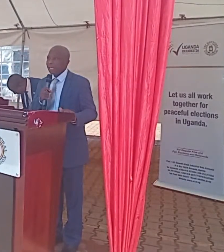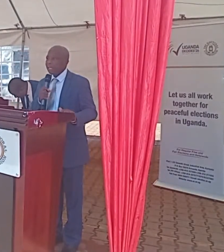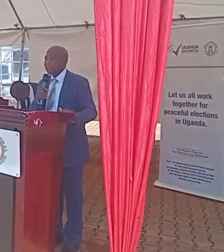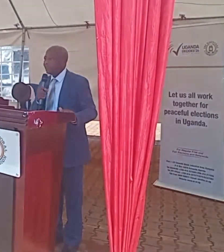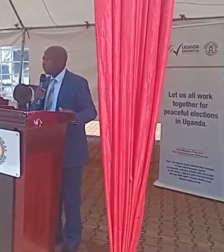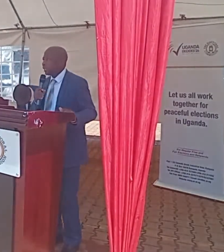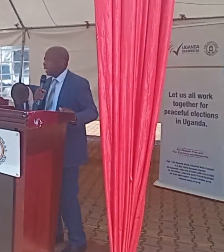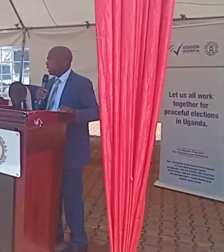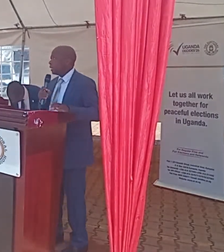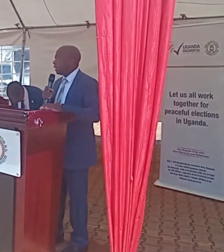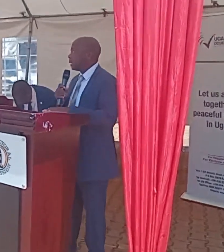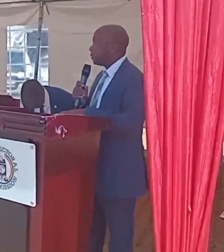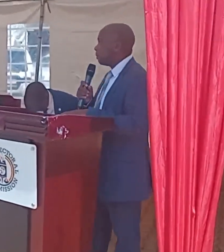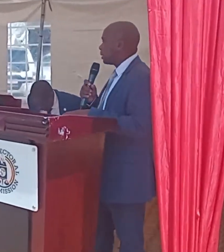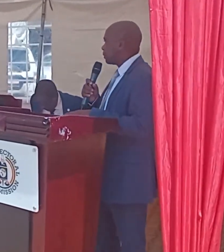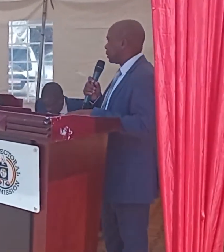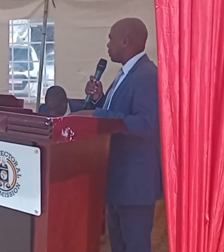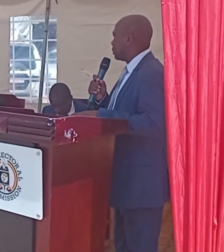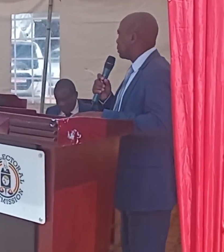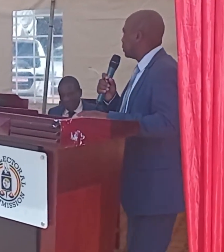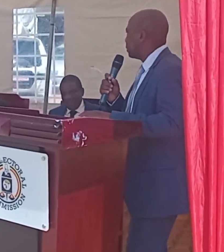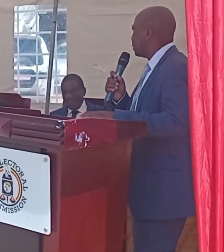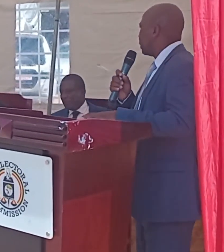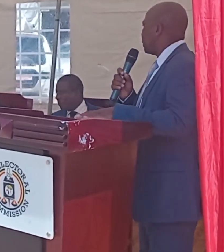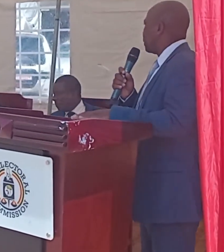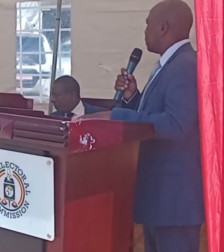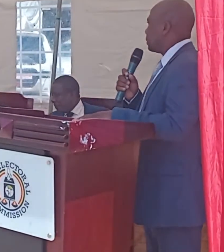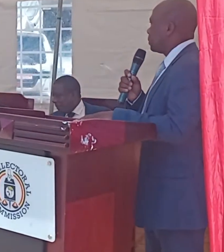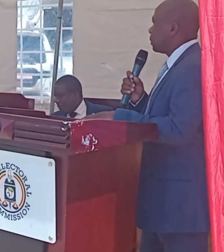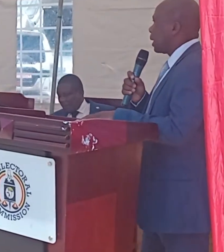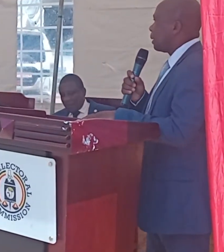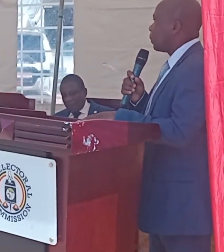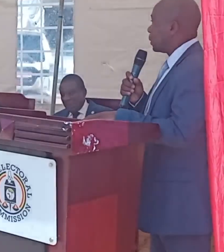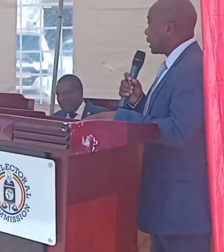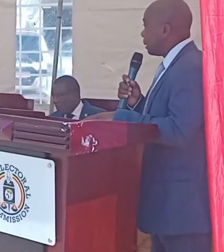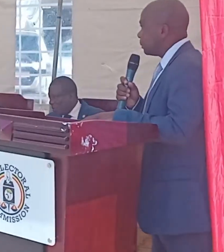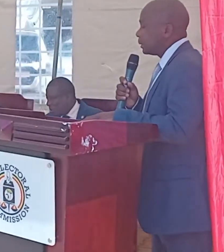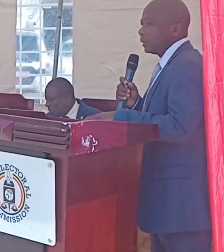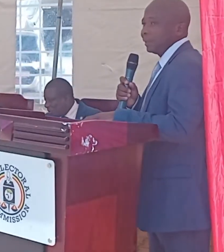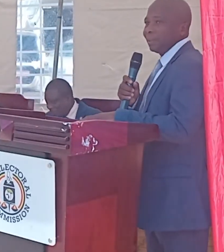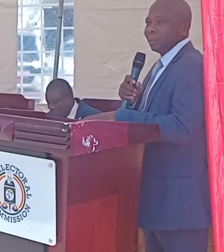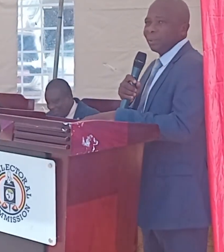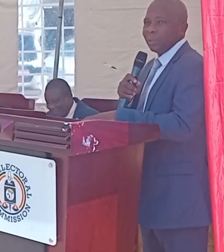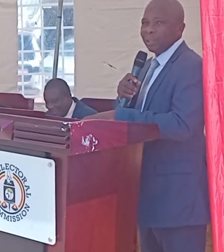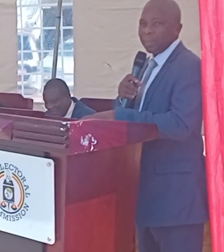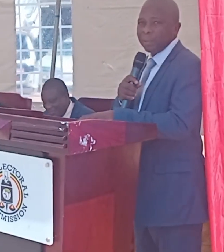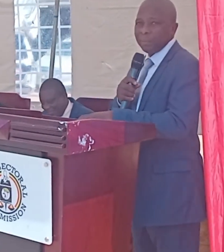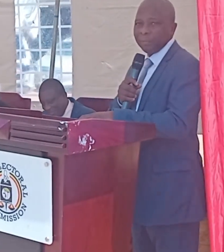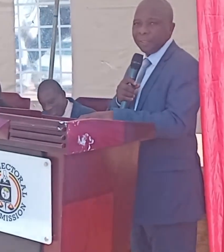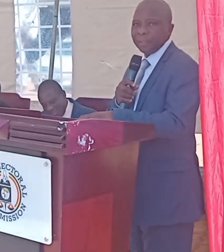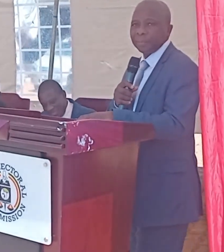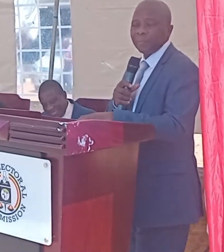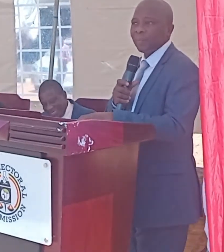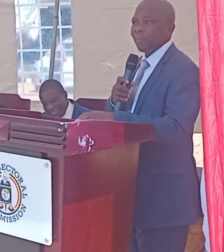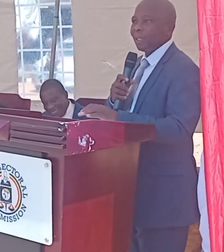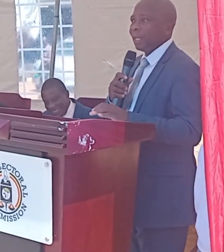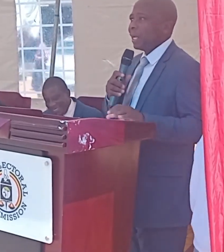Seats, Lord Chair and the members of the Commission, you are welcome to this press